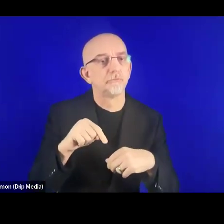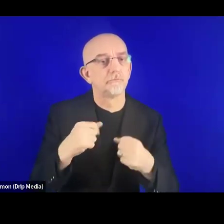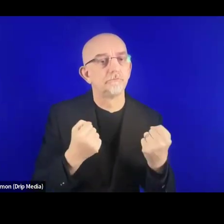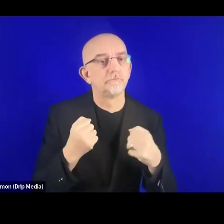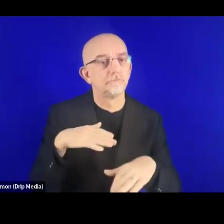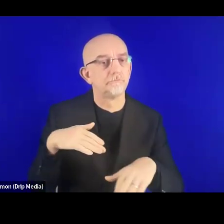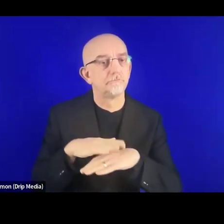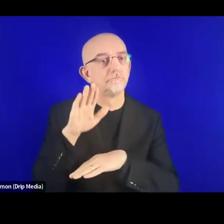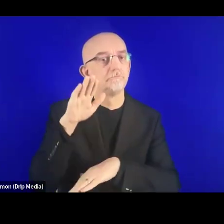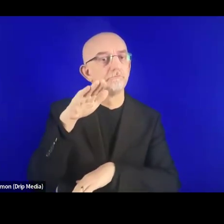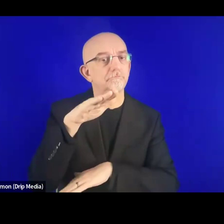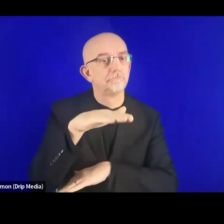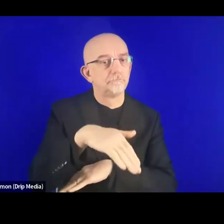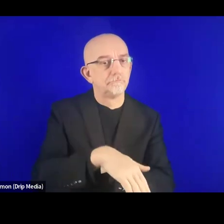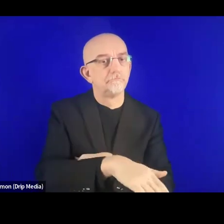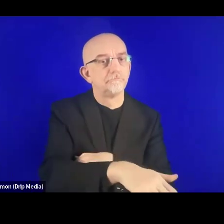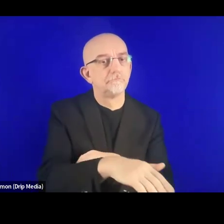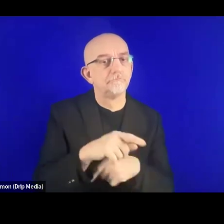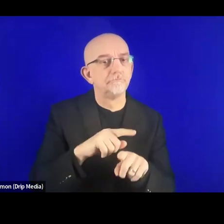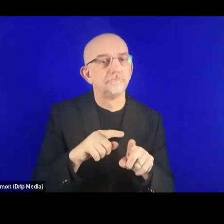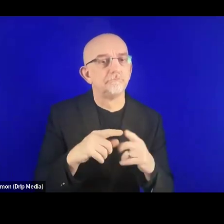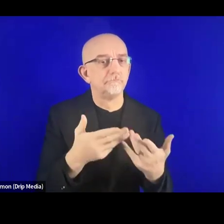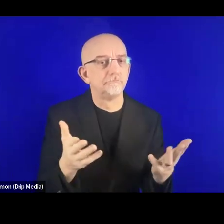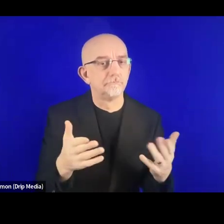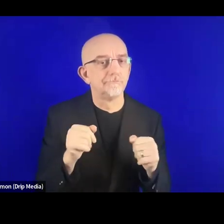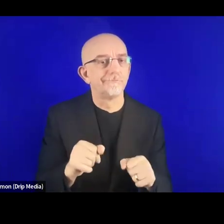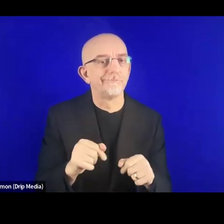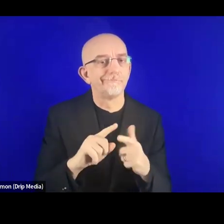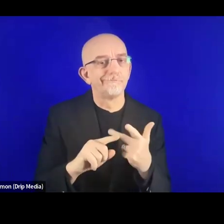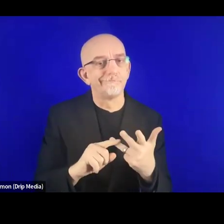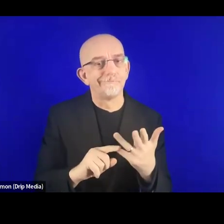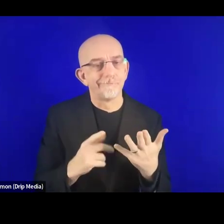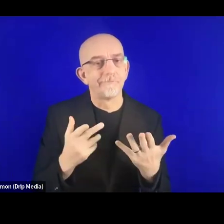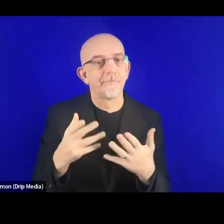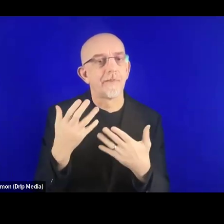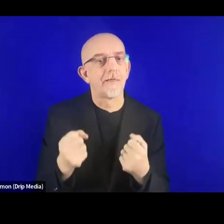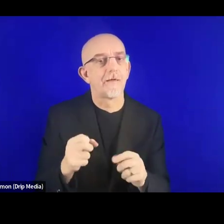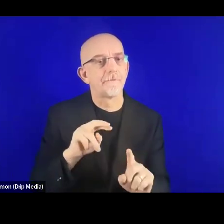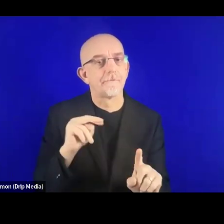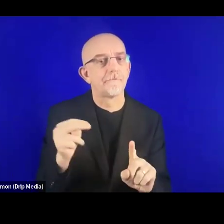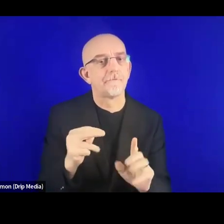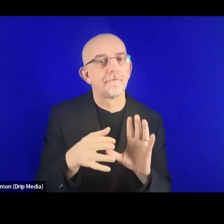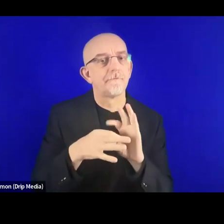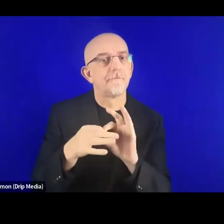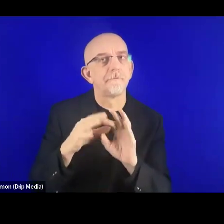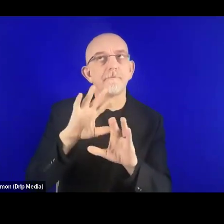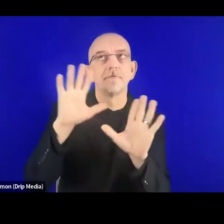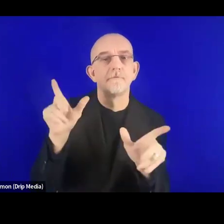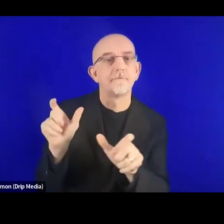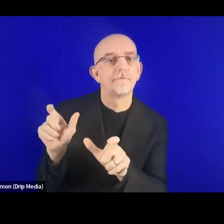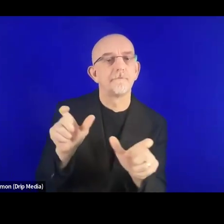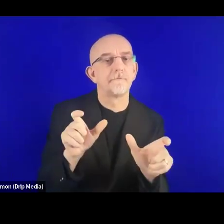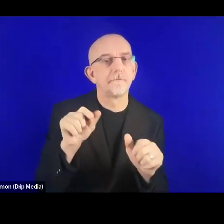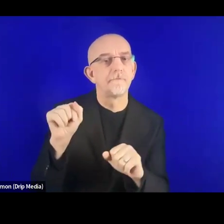a very wide range of assets that you can also create through MG Narega, again leading to an additional level of